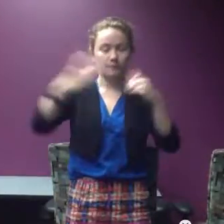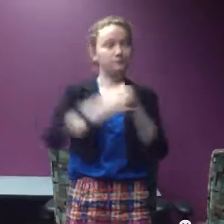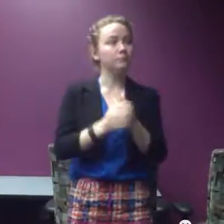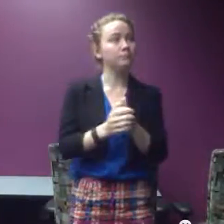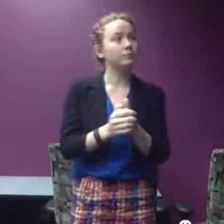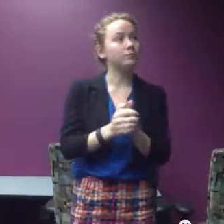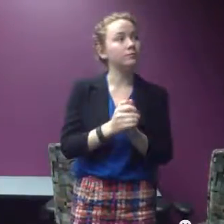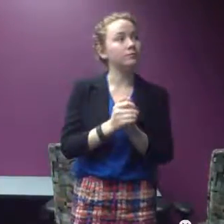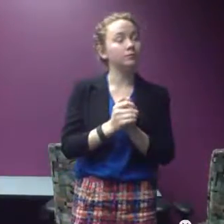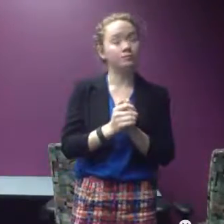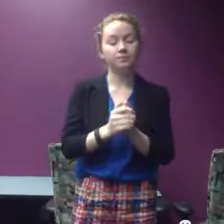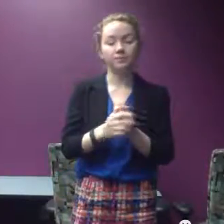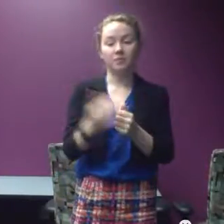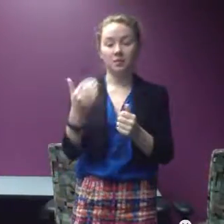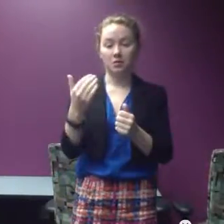So for volume,